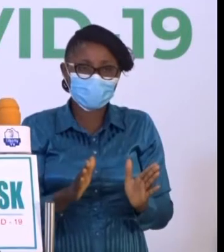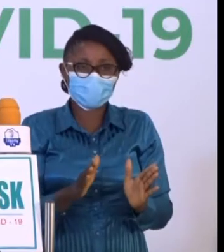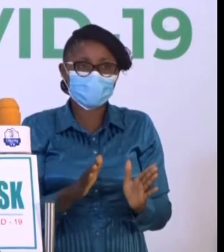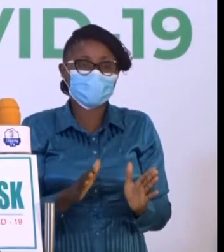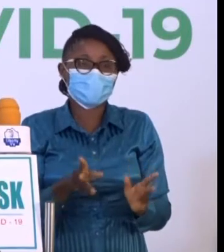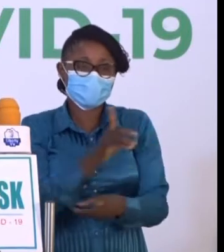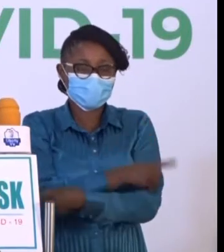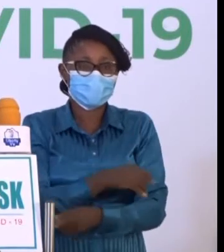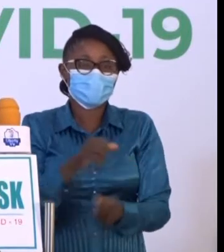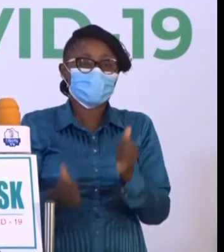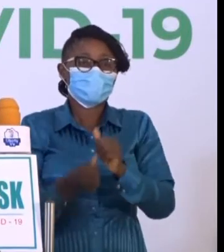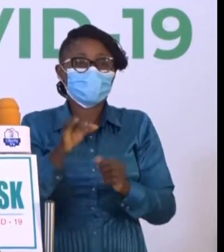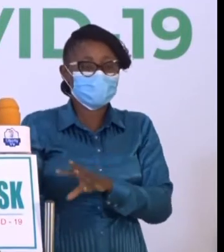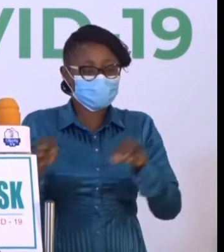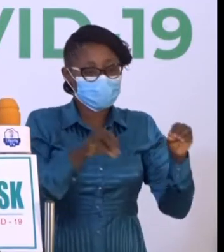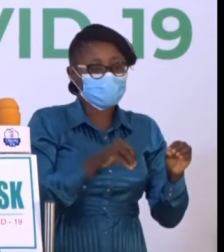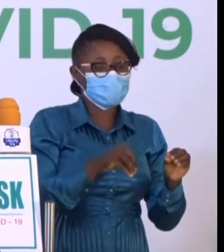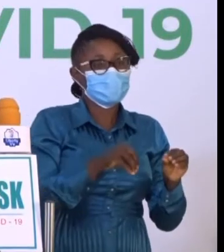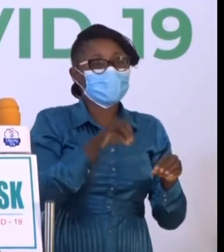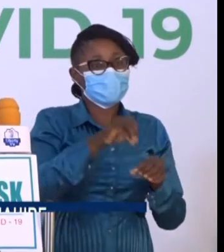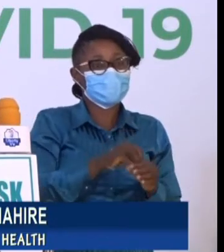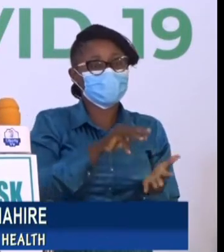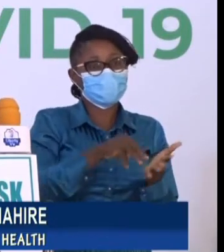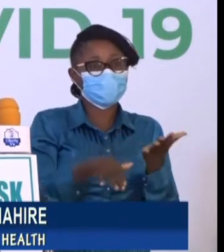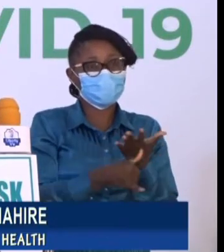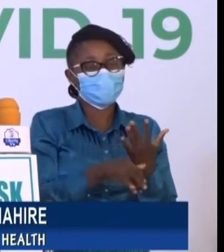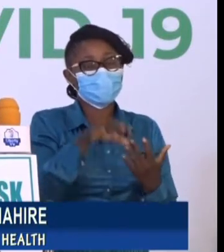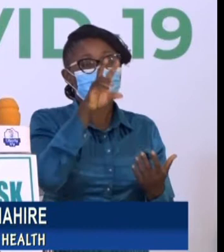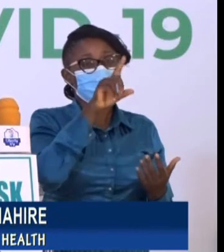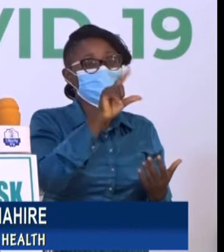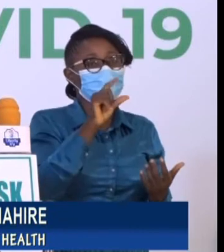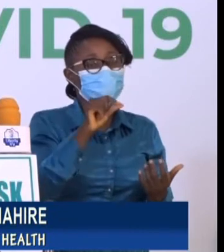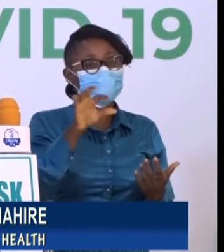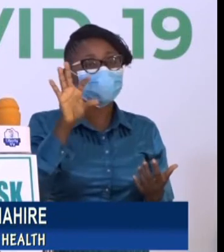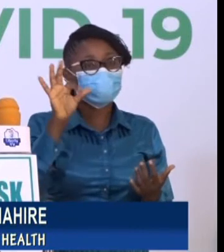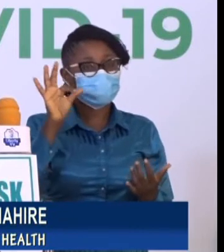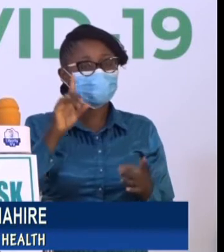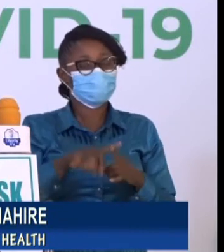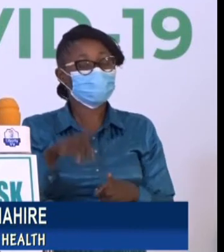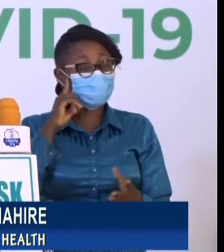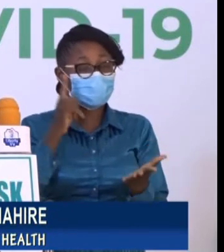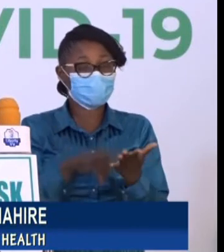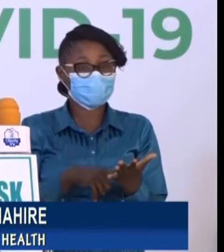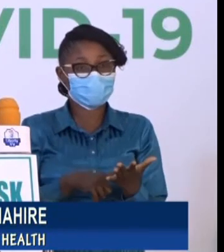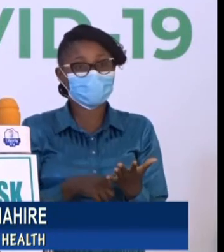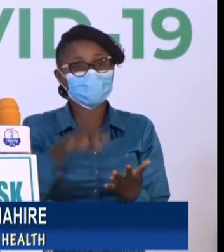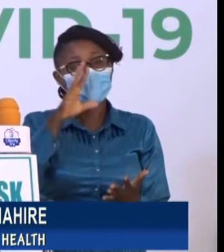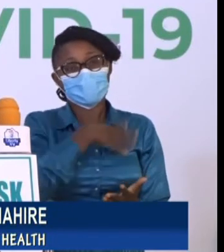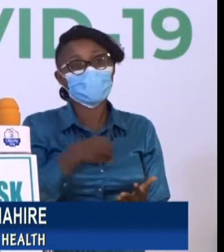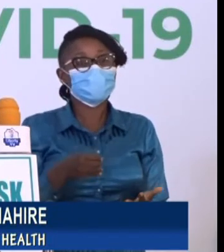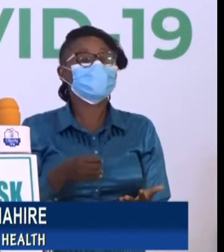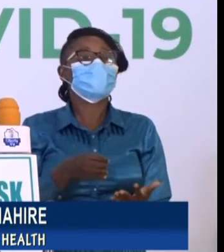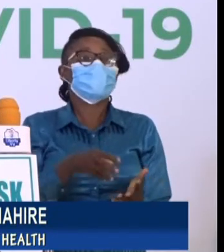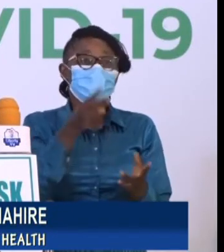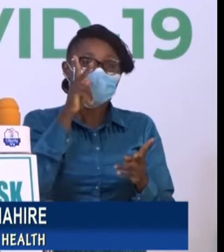set aside in May 2019 by the World Health Assembly to recognize and highlight